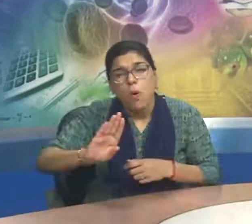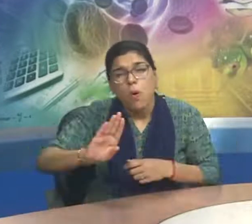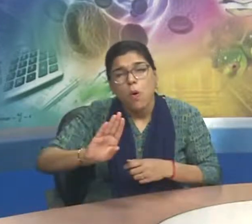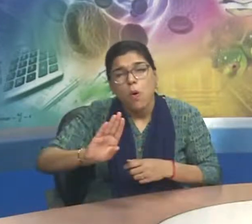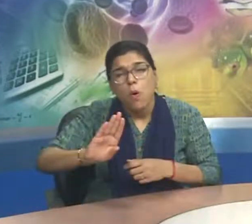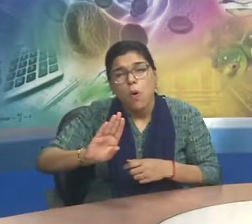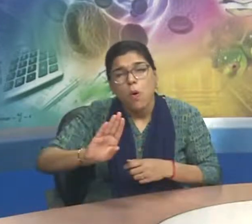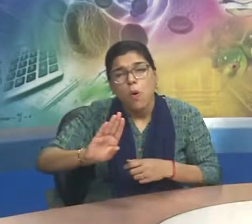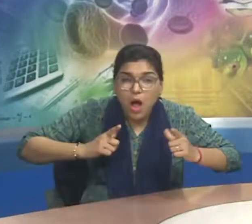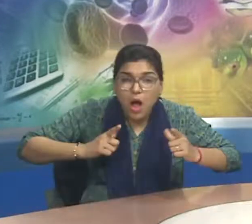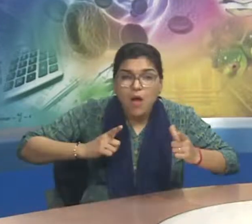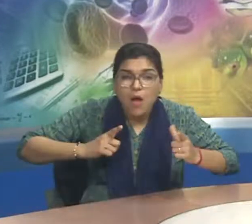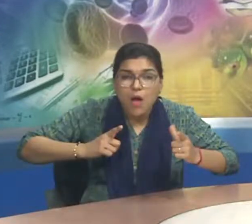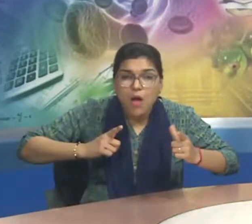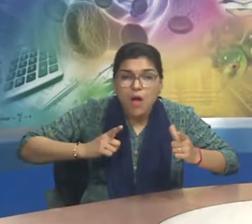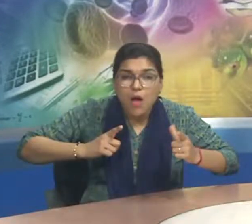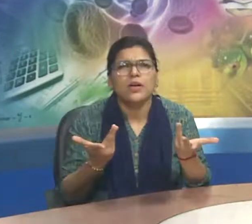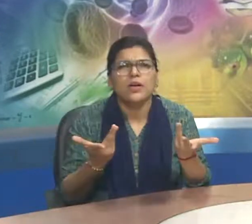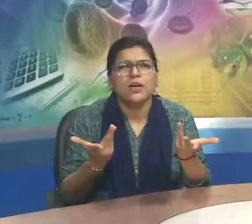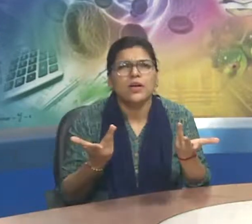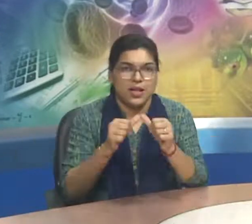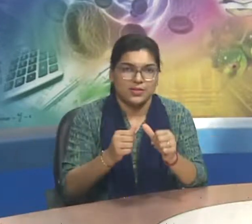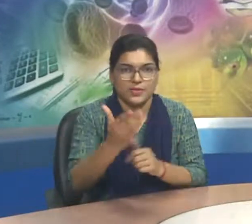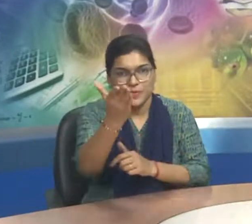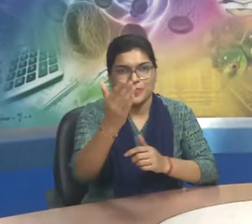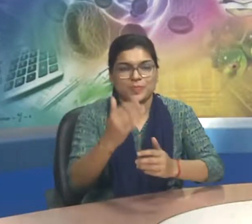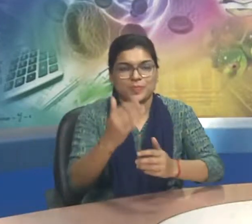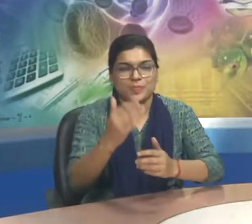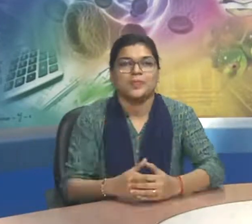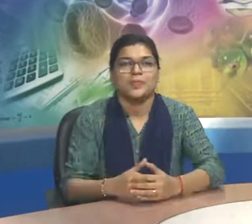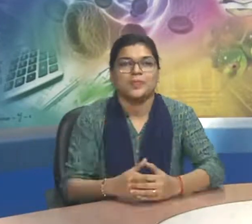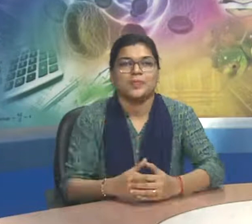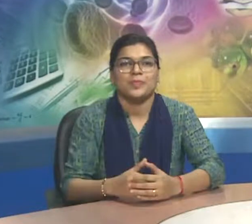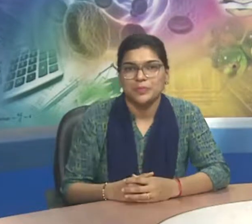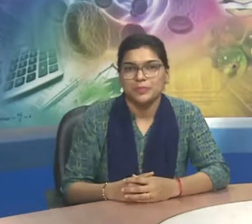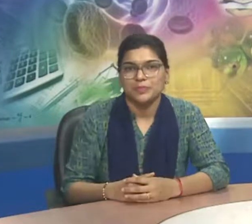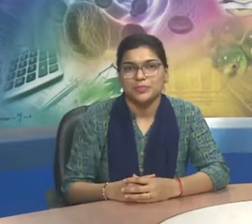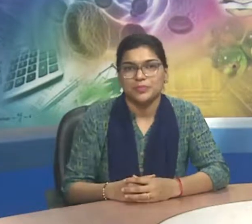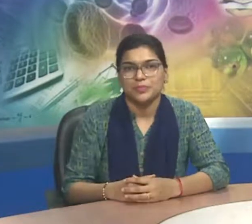Where did primitive humans live? See the answer.